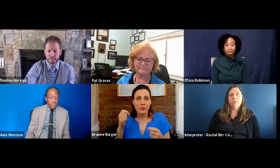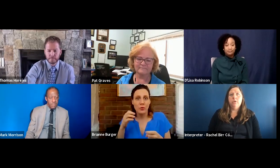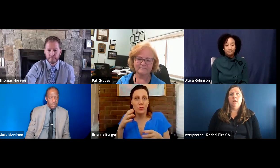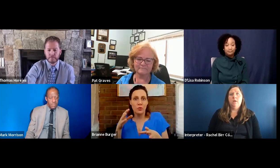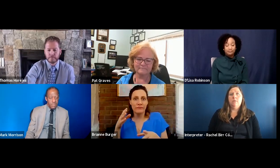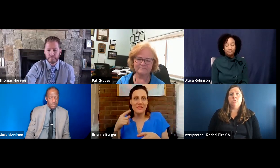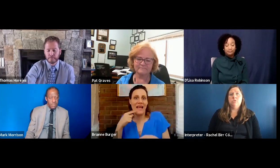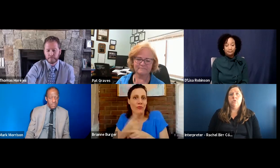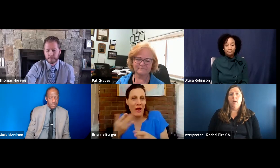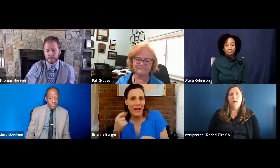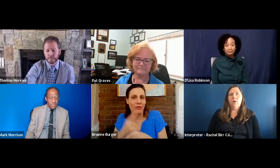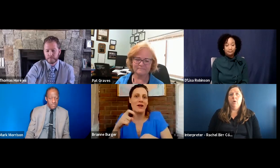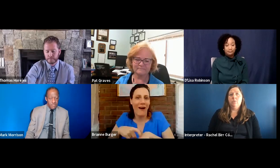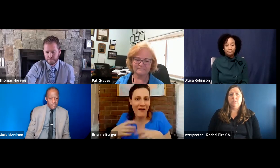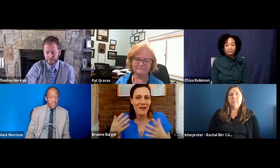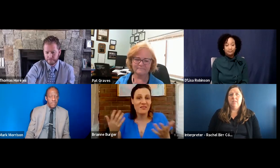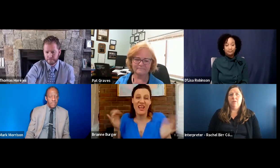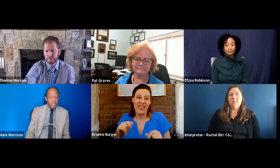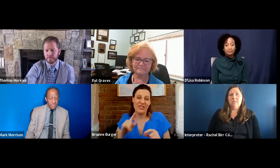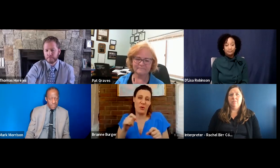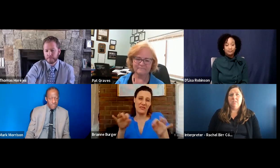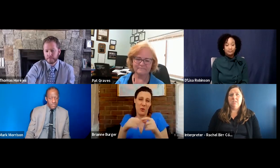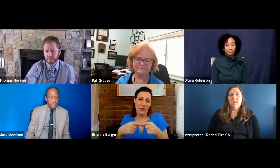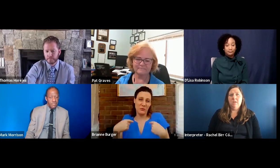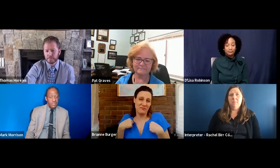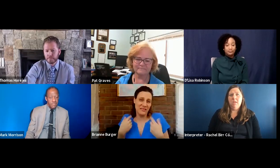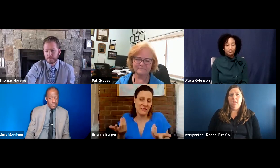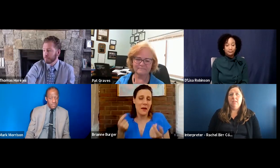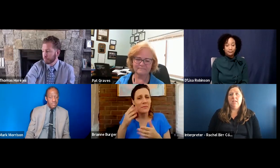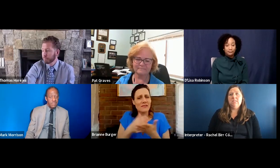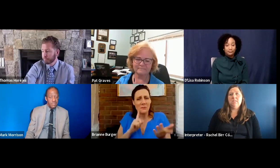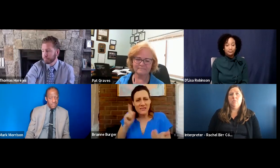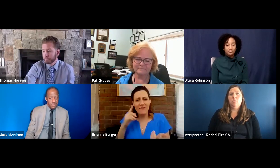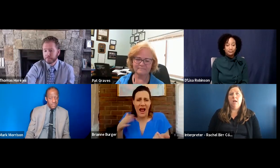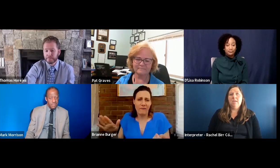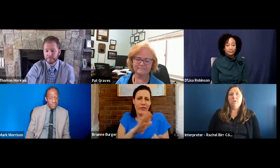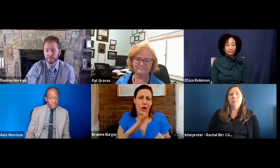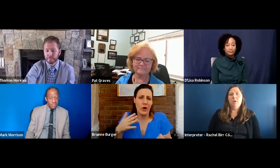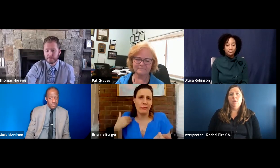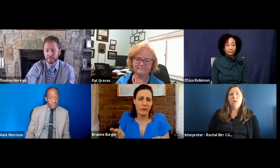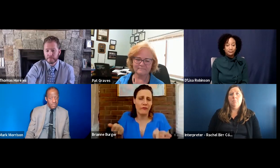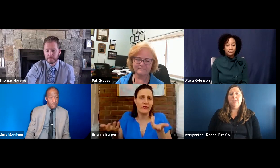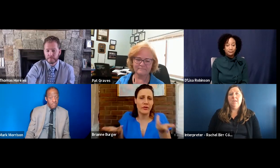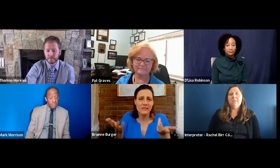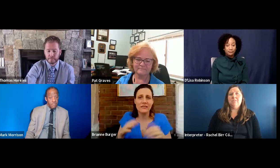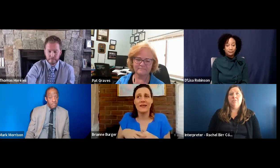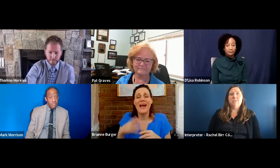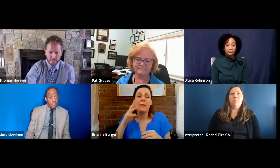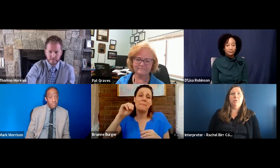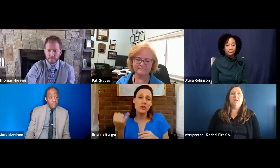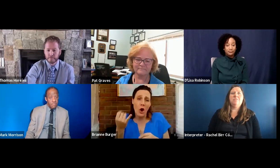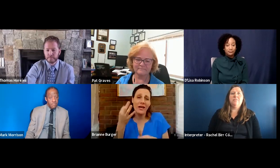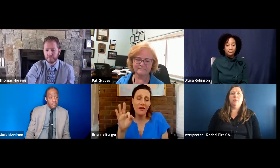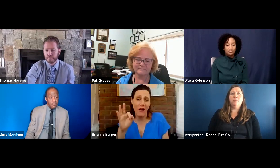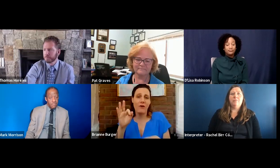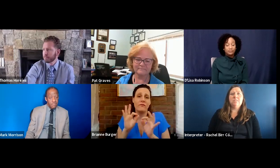work, to know how to say the right thing at the right time. And that's what I care about. But again, different deaf